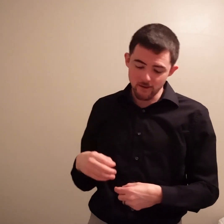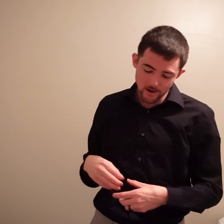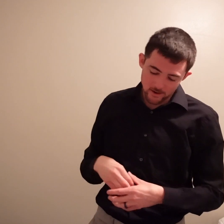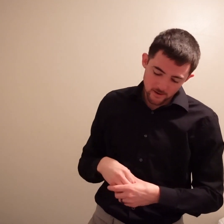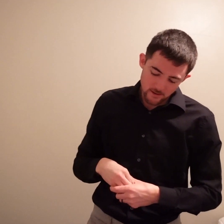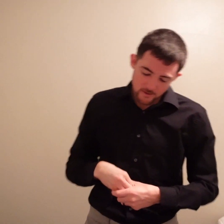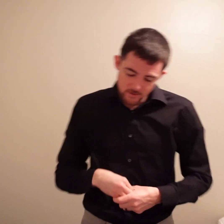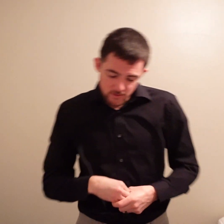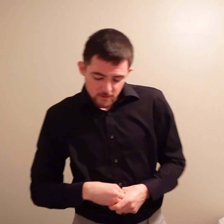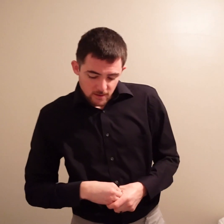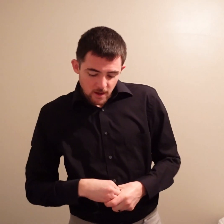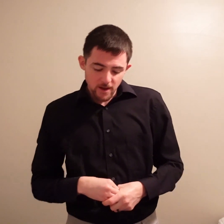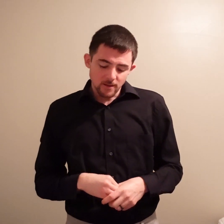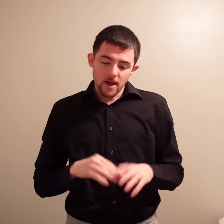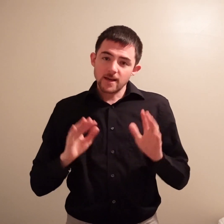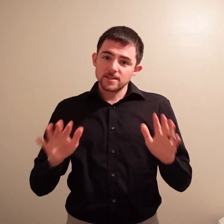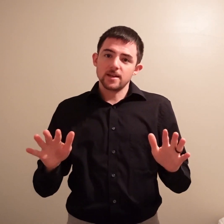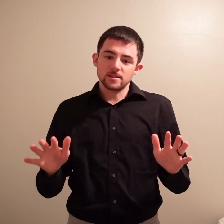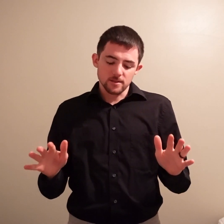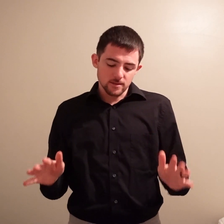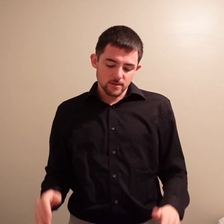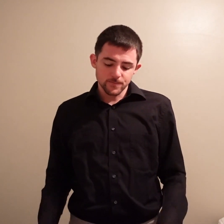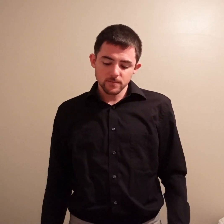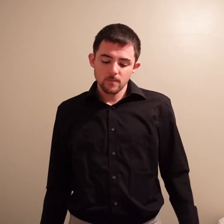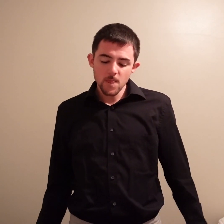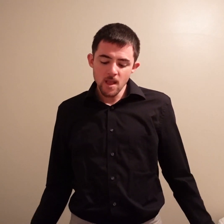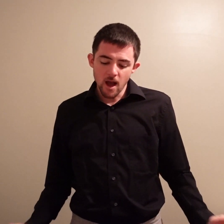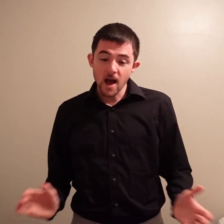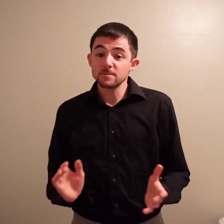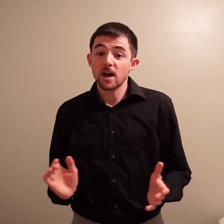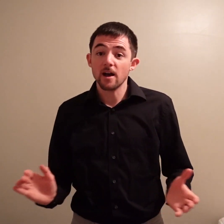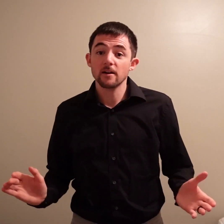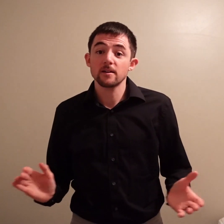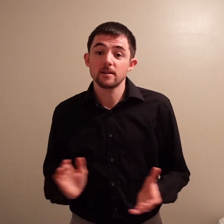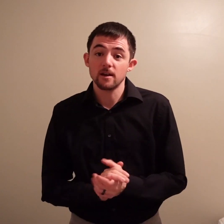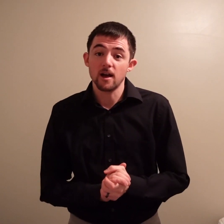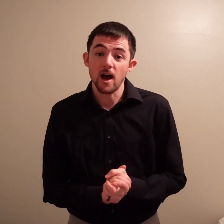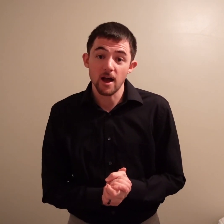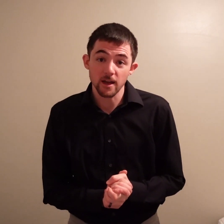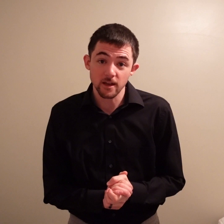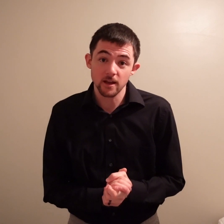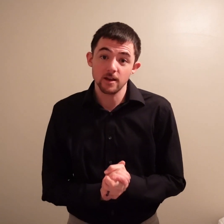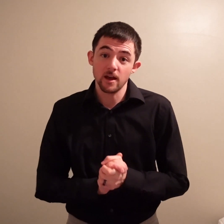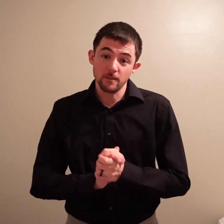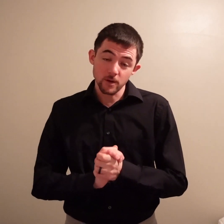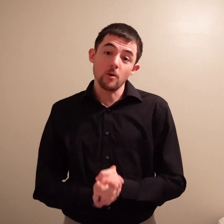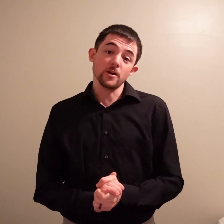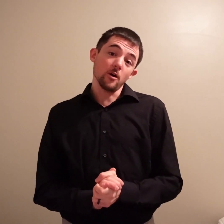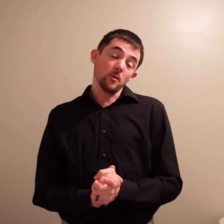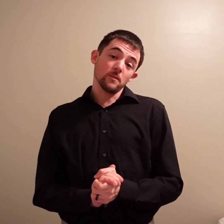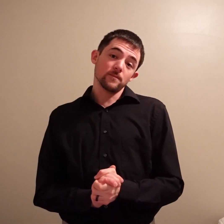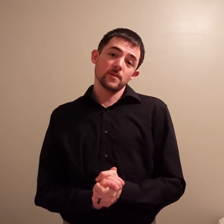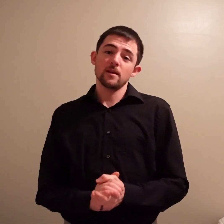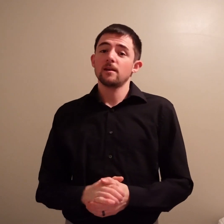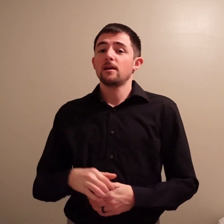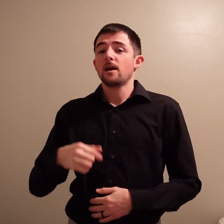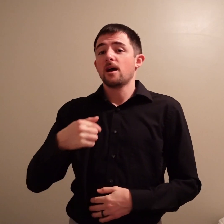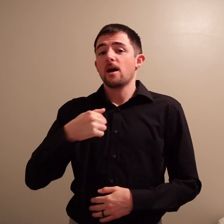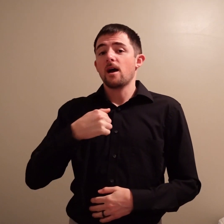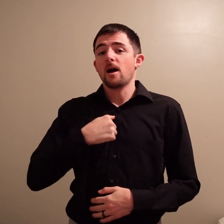Alrighty. And last sentence. I'm tired. I am going home.